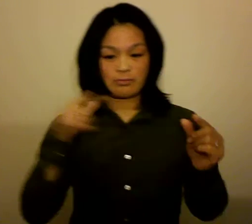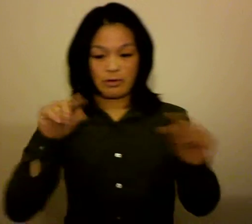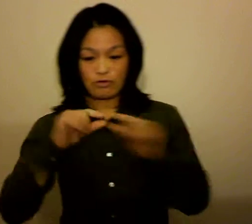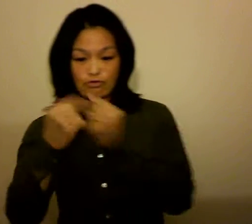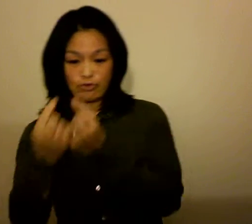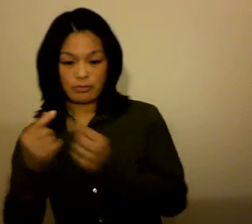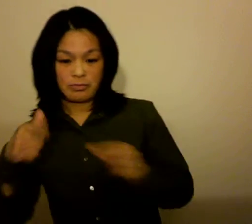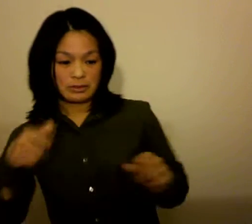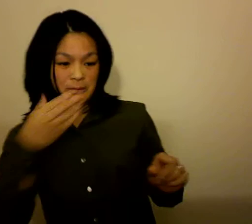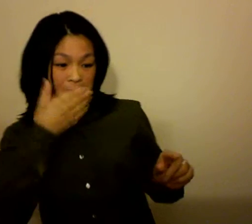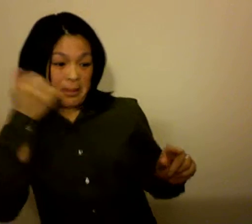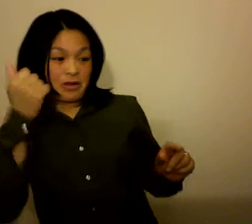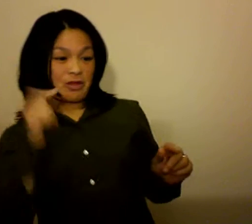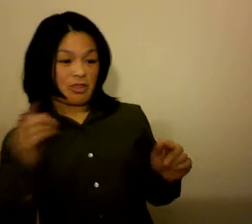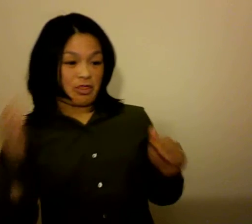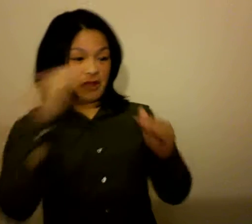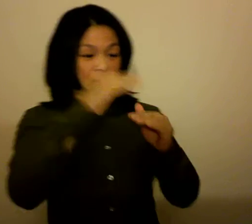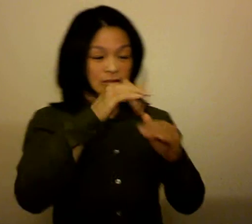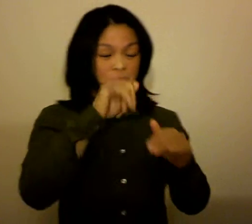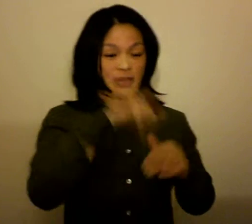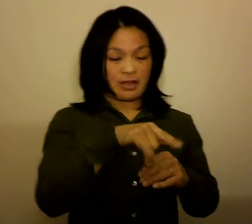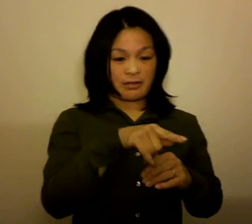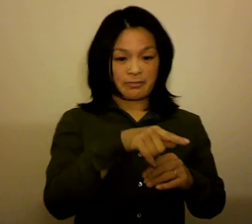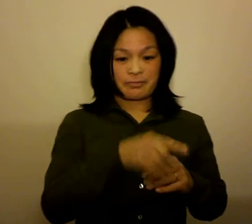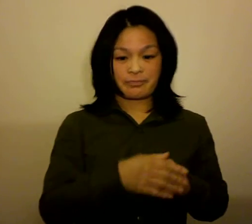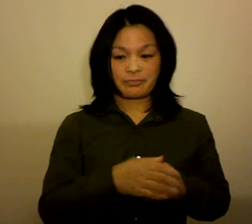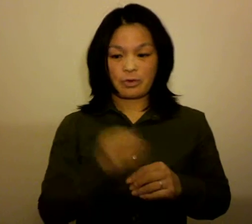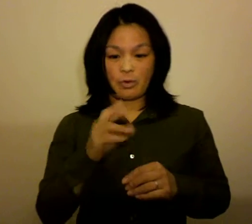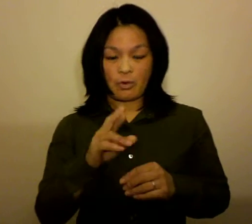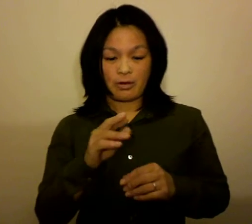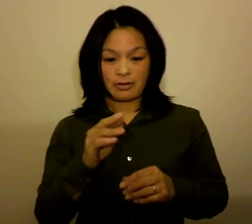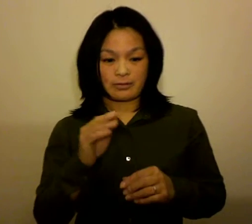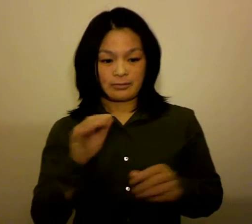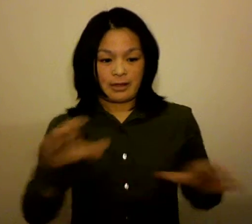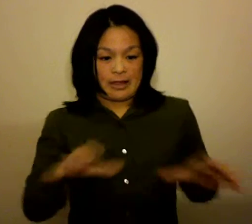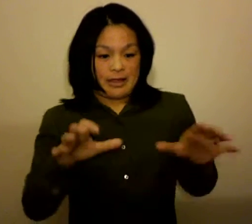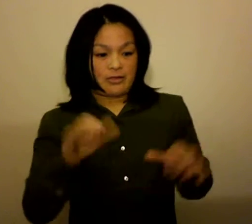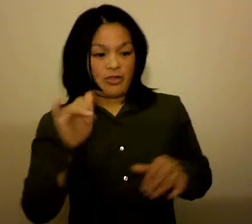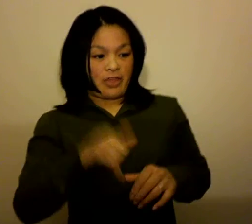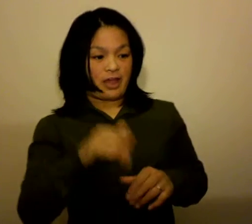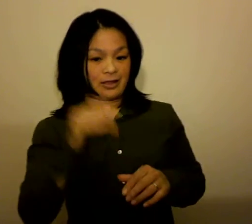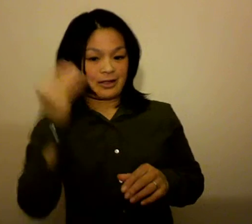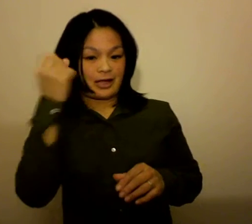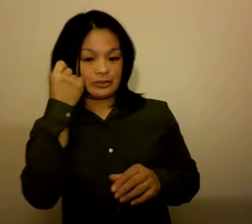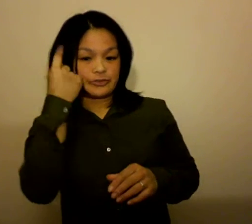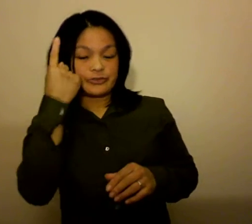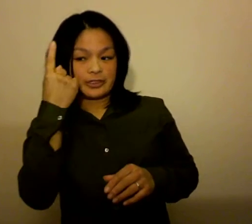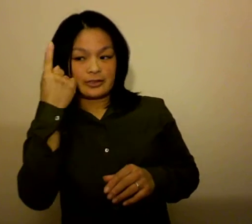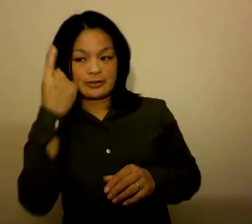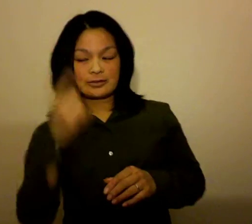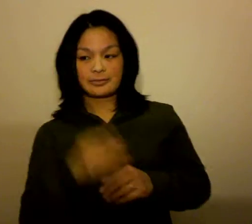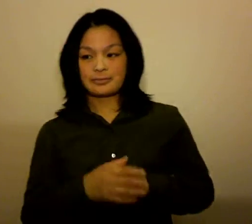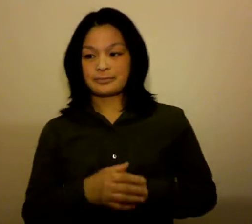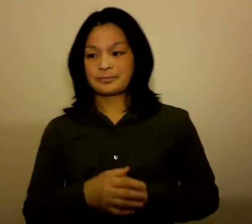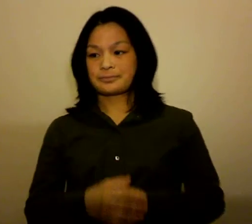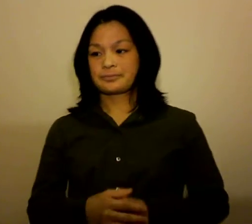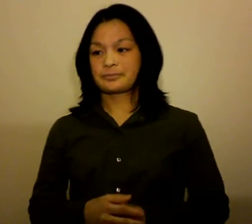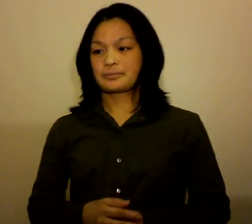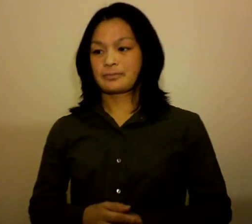or power to implement or act on that belief. Peter Bell has developed a curriculum for